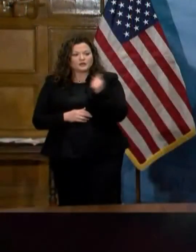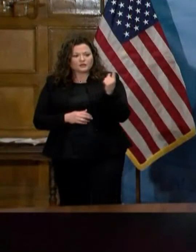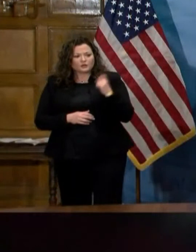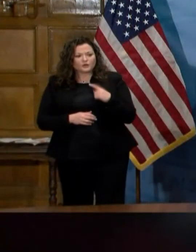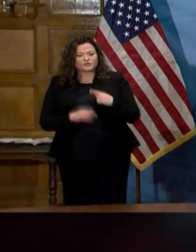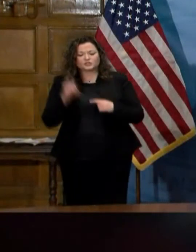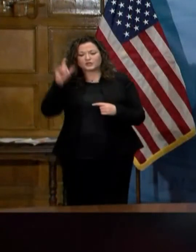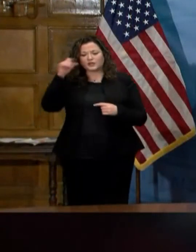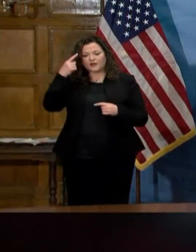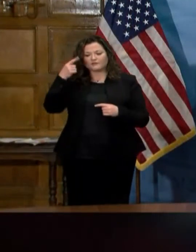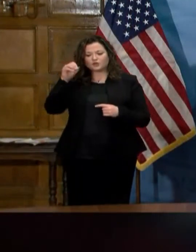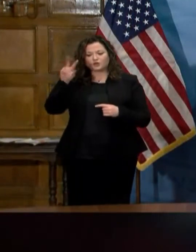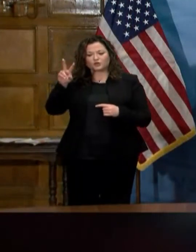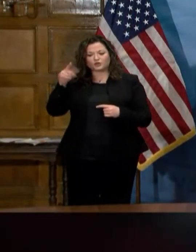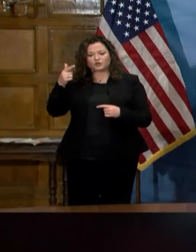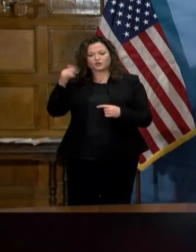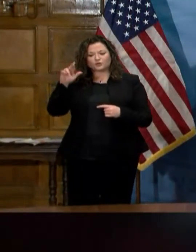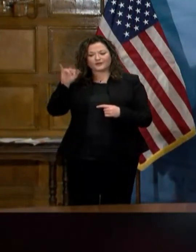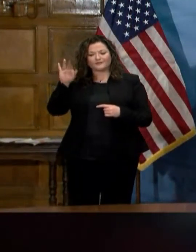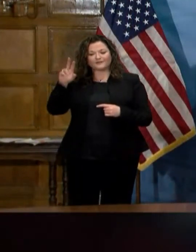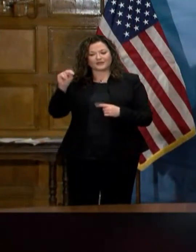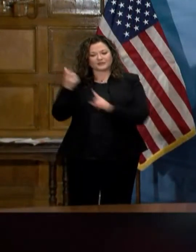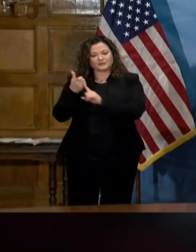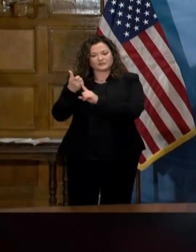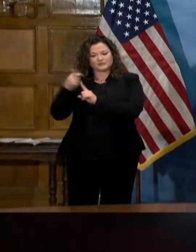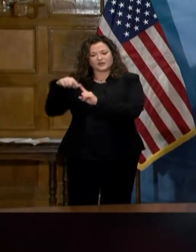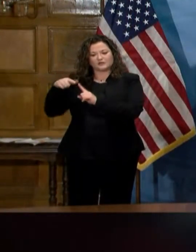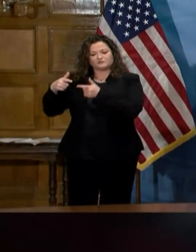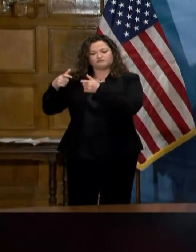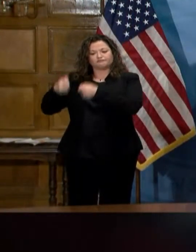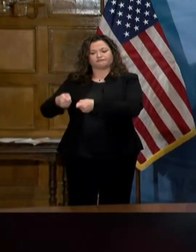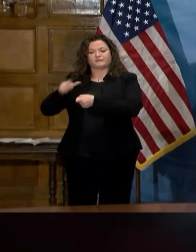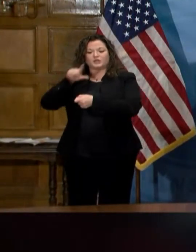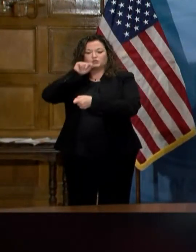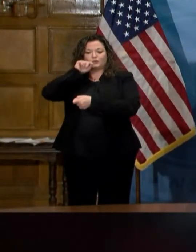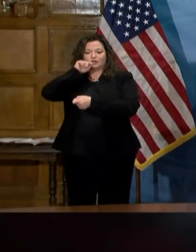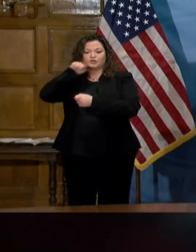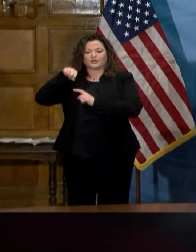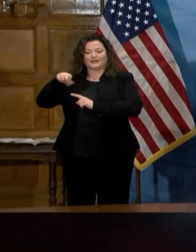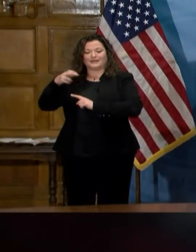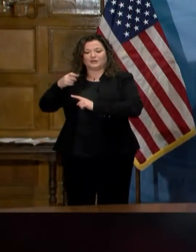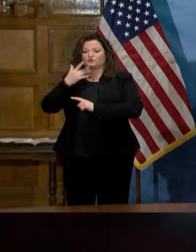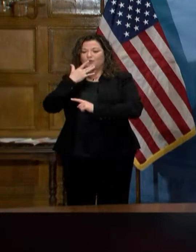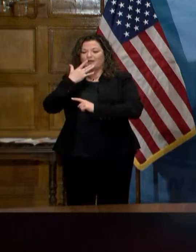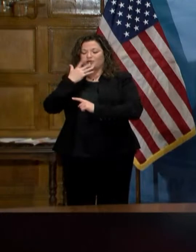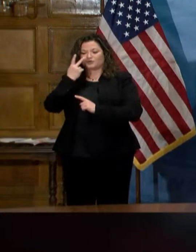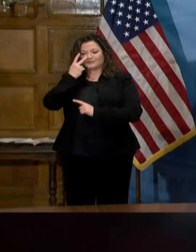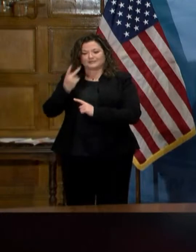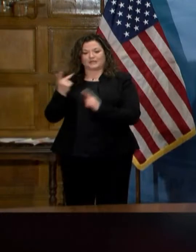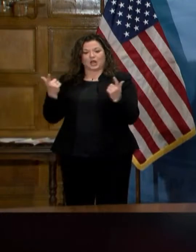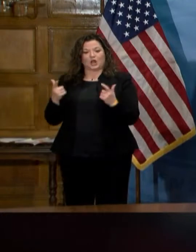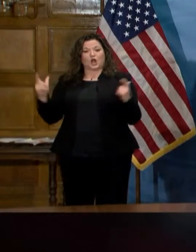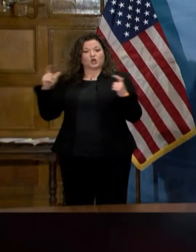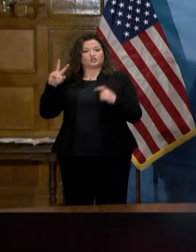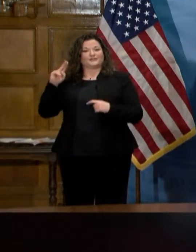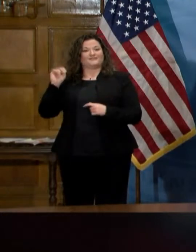Griffin today tweeted that he would rather see larger venues, something more along the lines